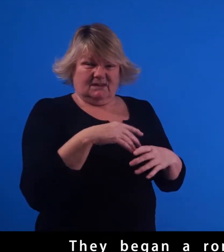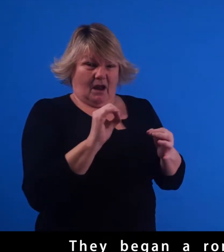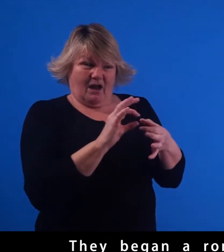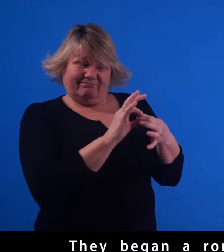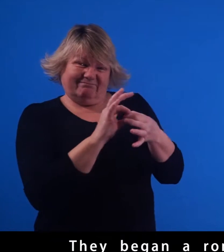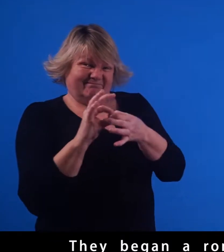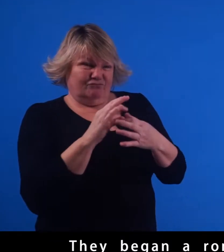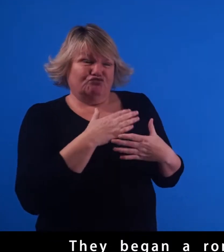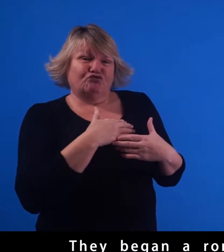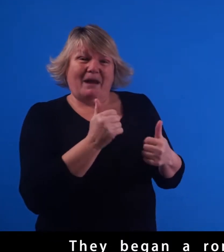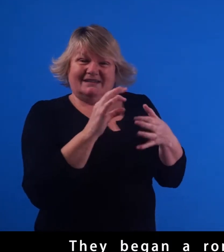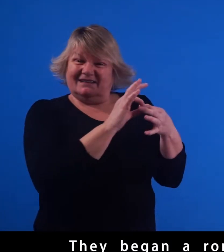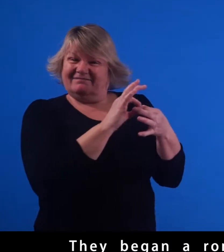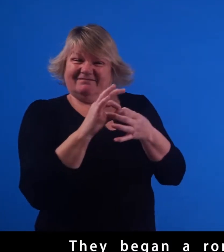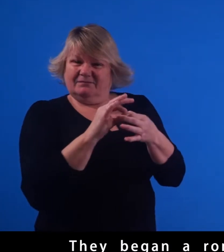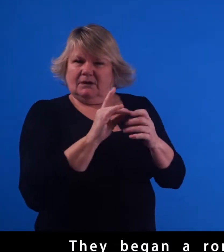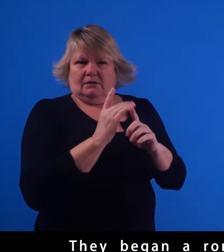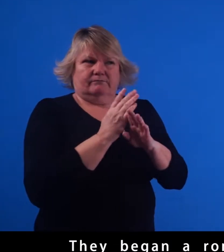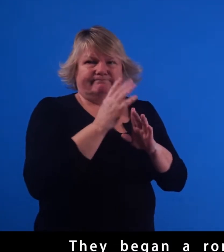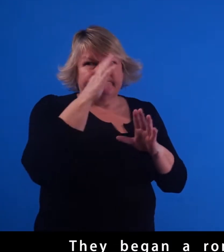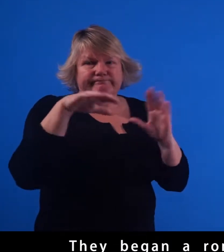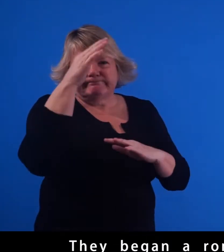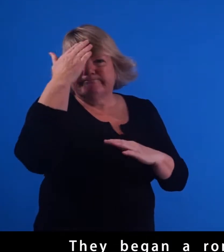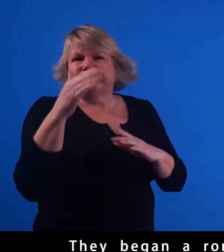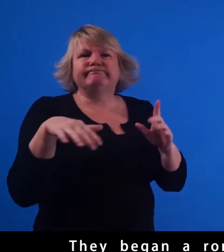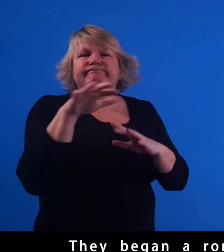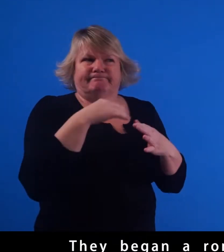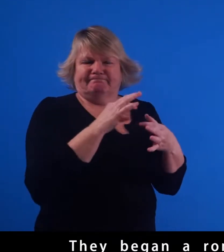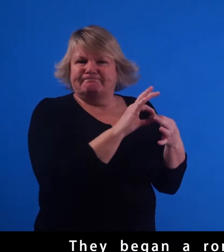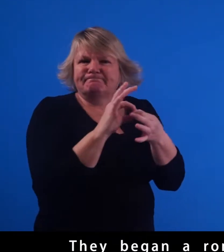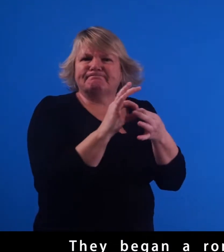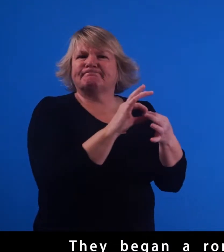They began a romantic liaison in secret,